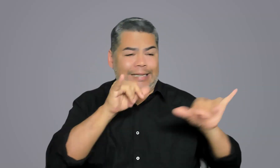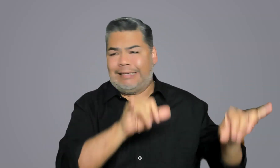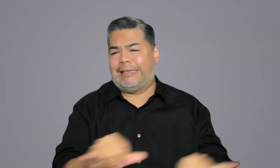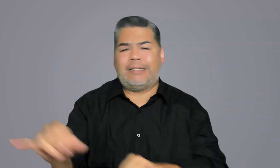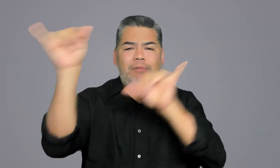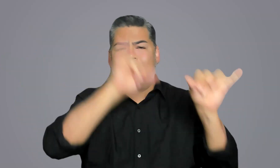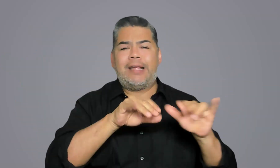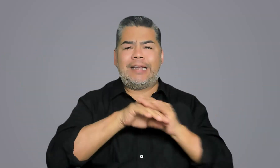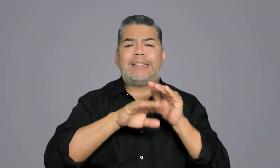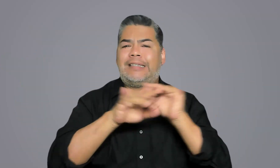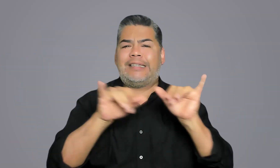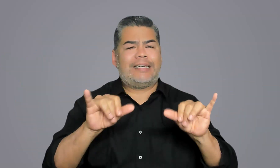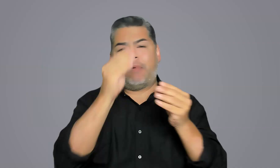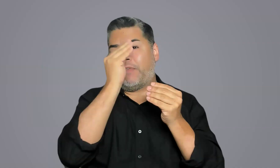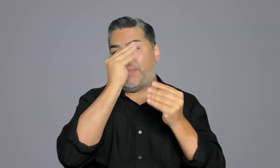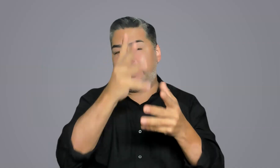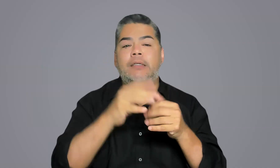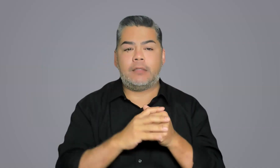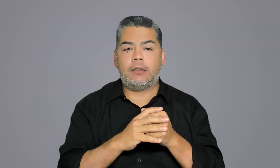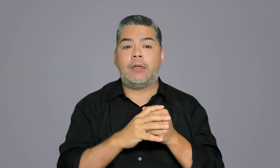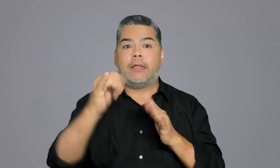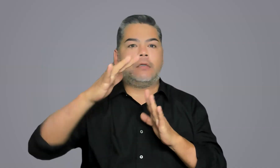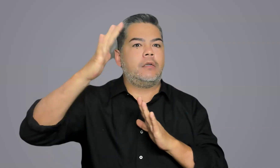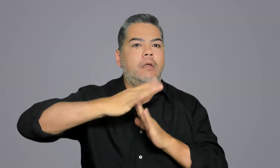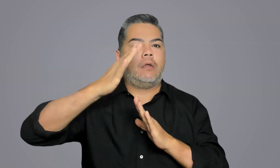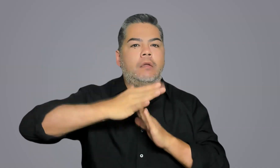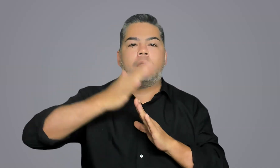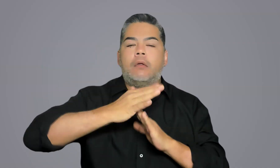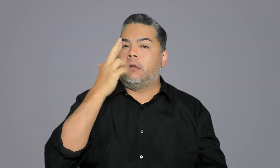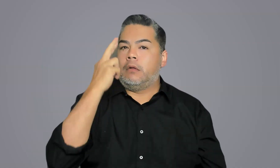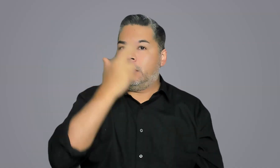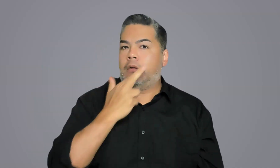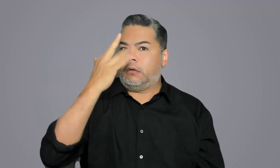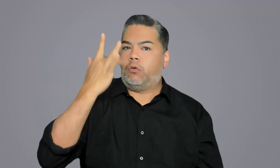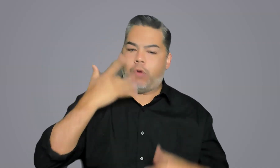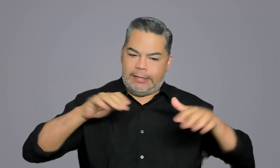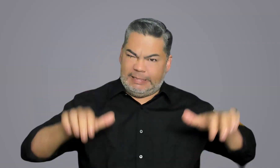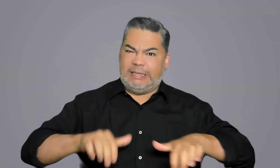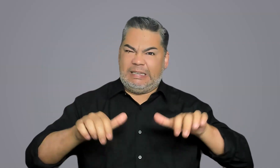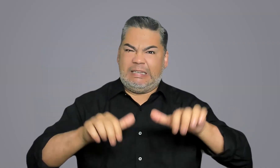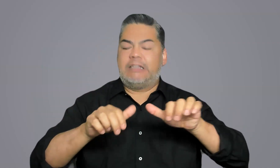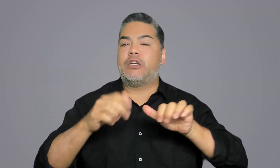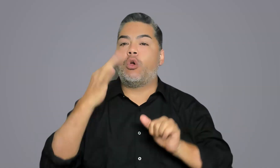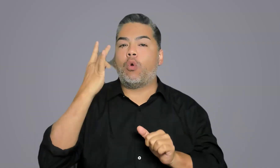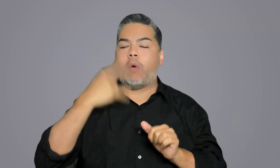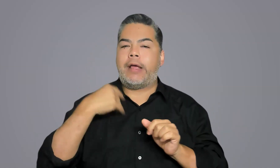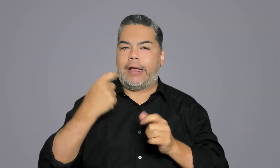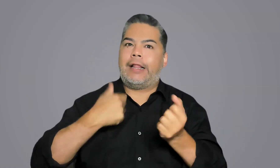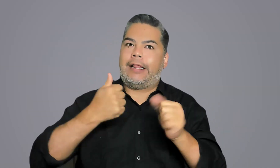information. That one sits top of my list. It's the reason why I do what I do and the reason why I like to talk about it as much as